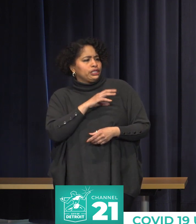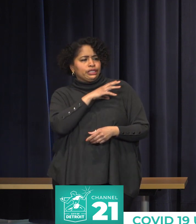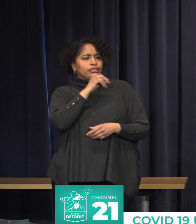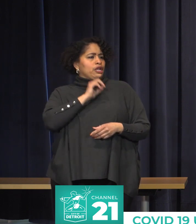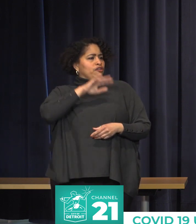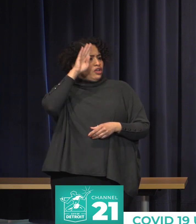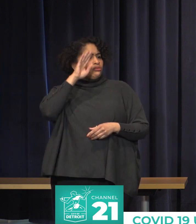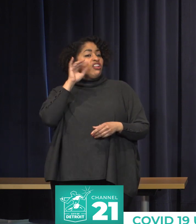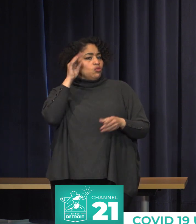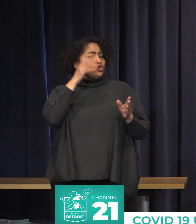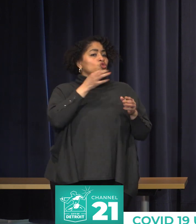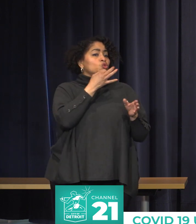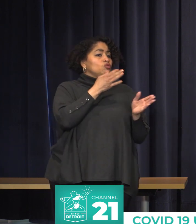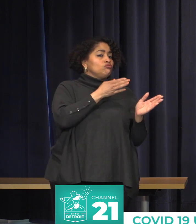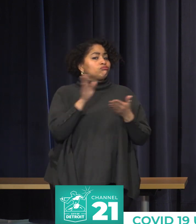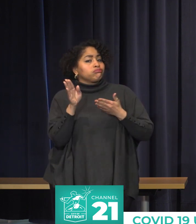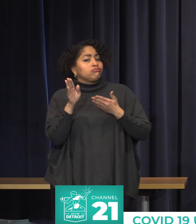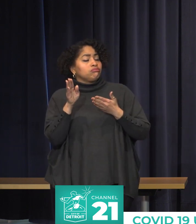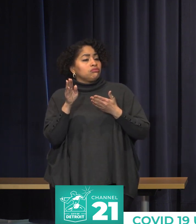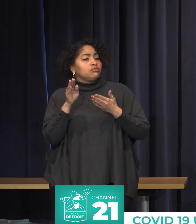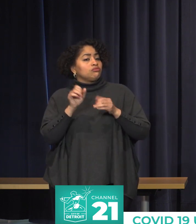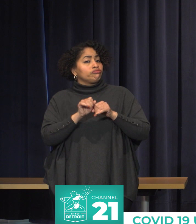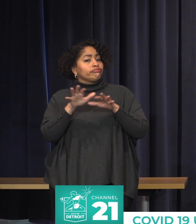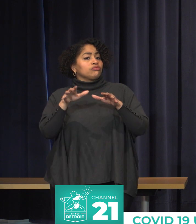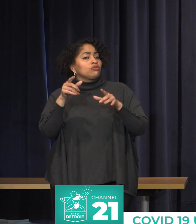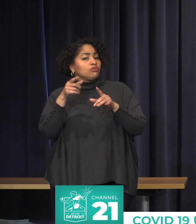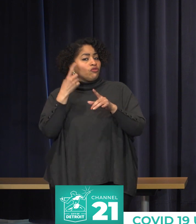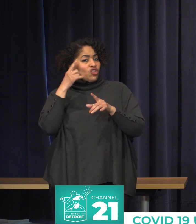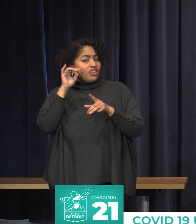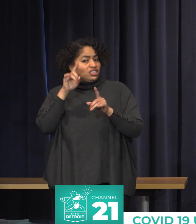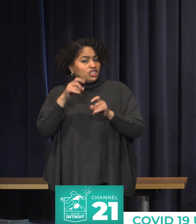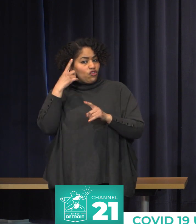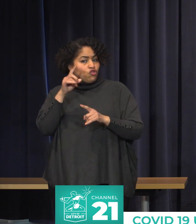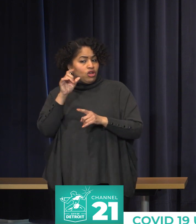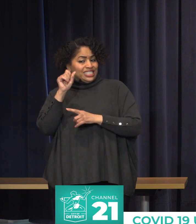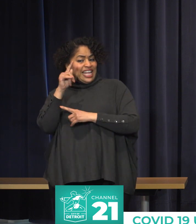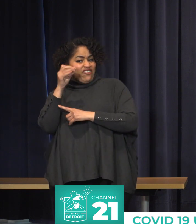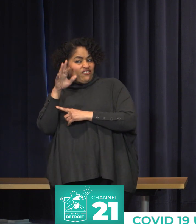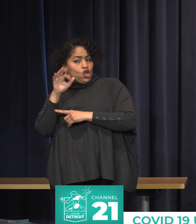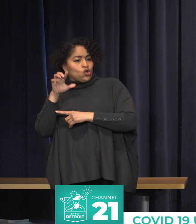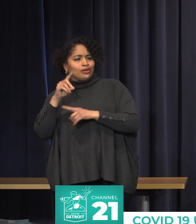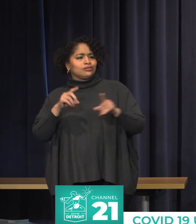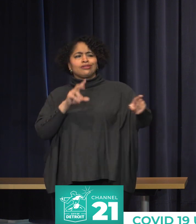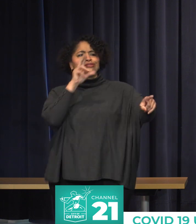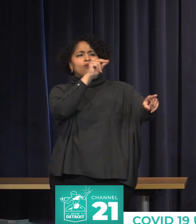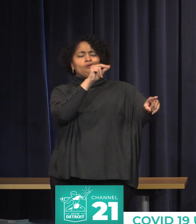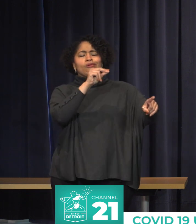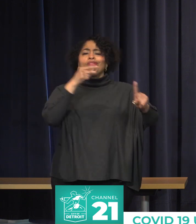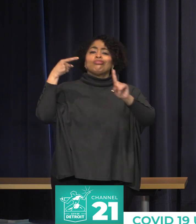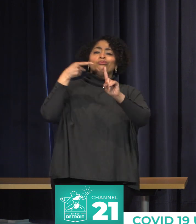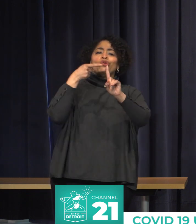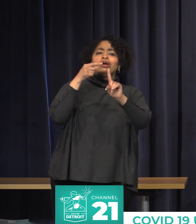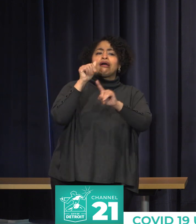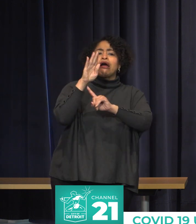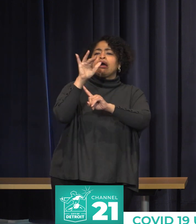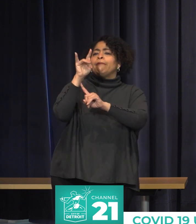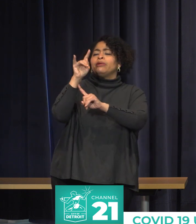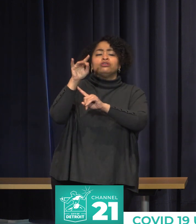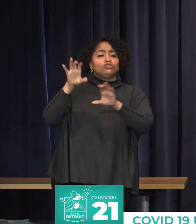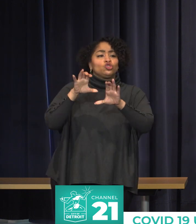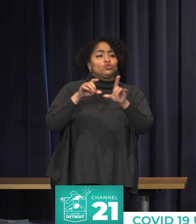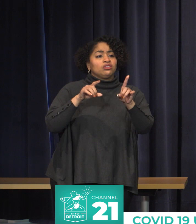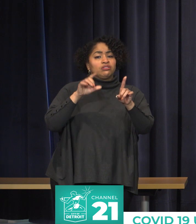to testing back in the state for No, the whole point of what Abbott is doing is for